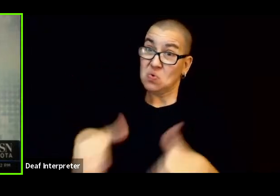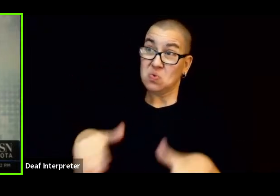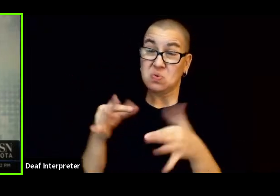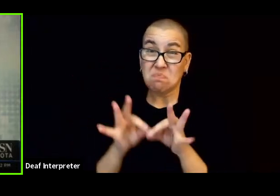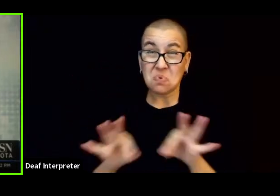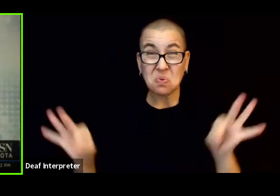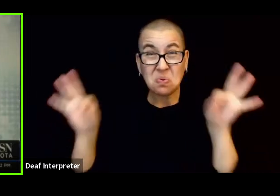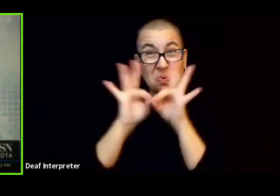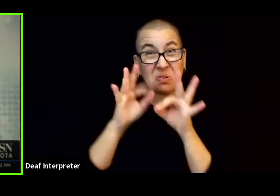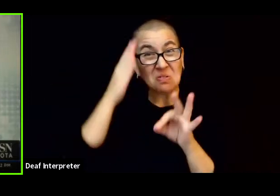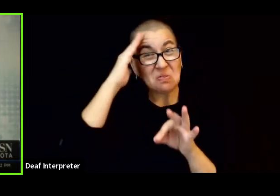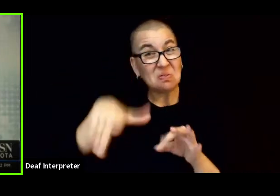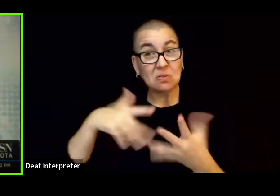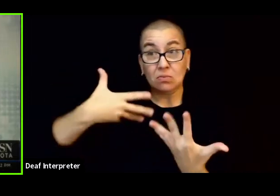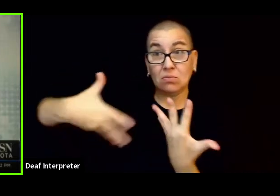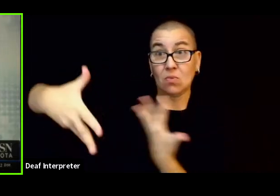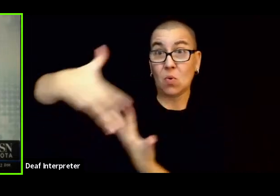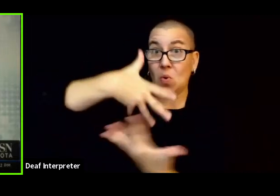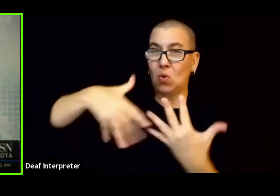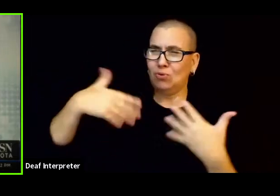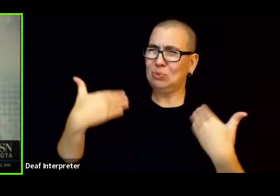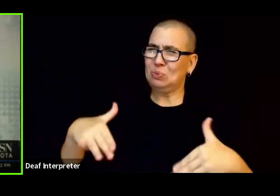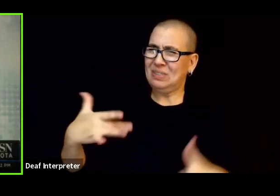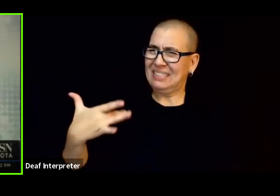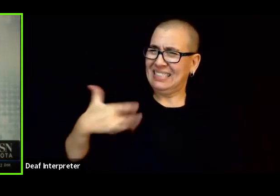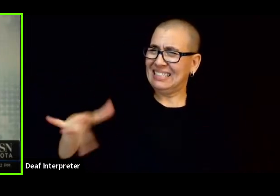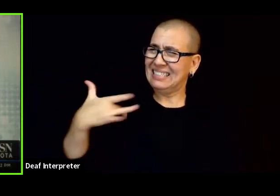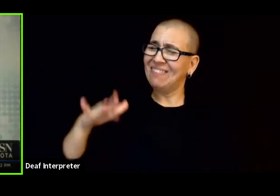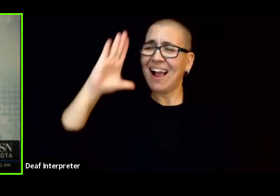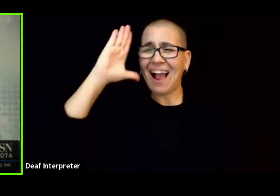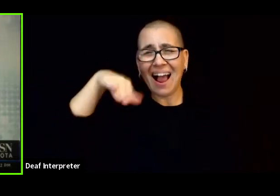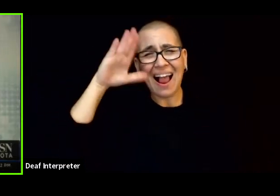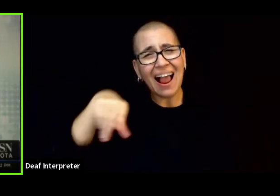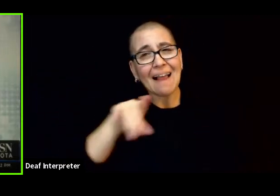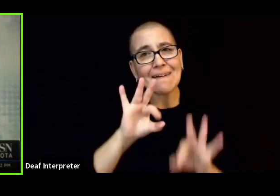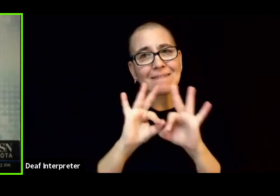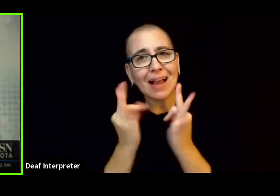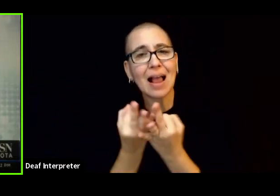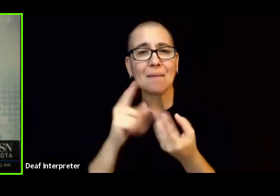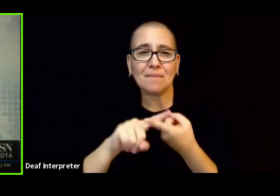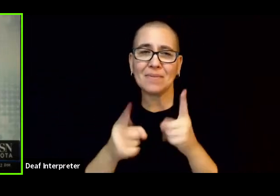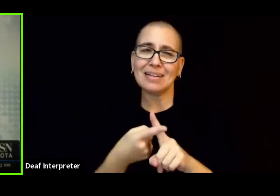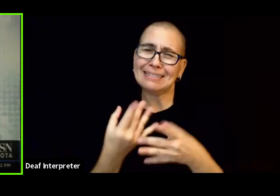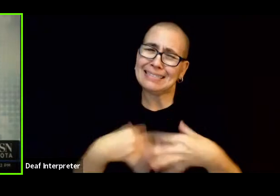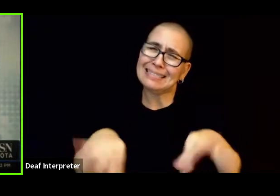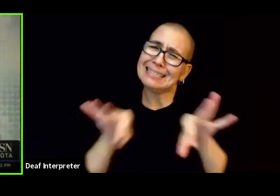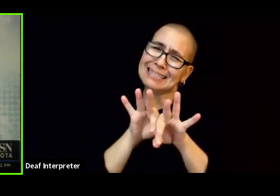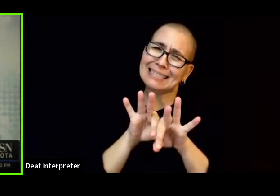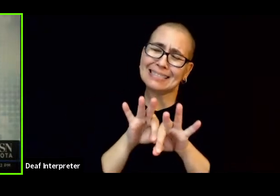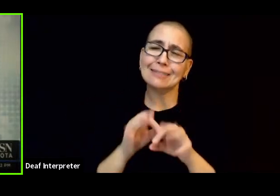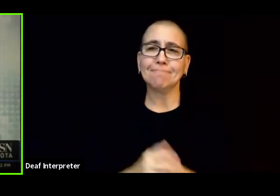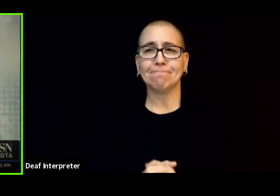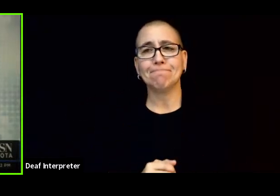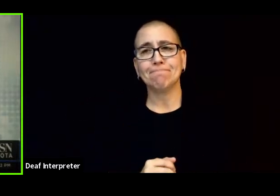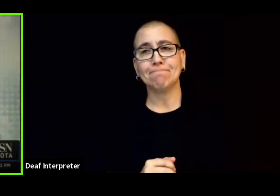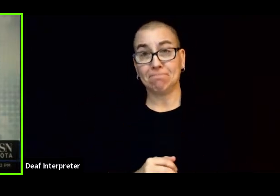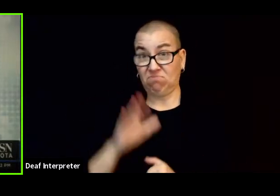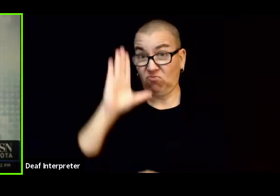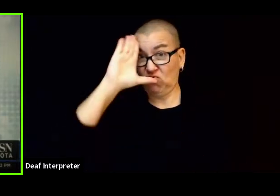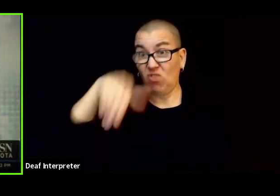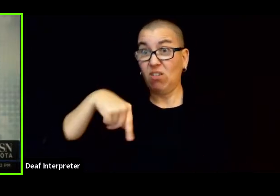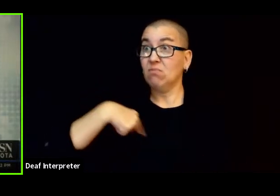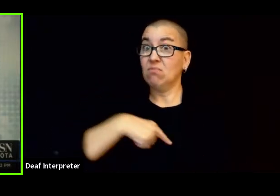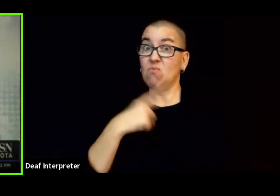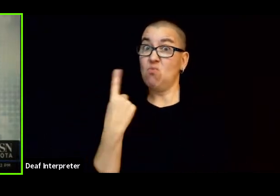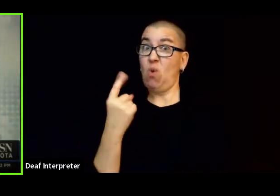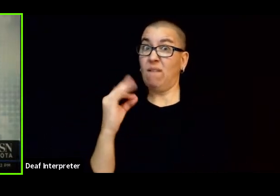friends. So in July, Minnesota was one of the first states in the nation to roll out an essential caregiver program, understanding